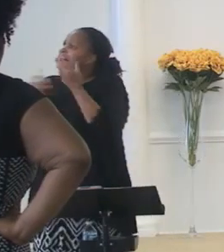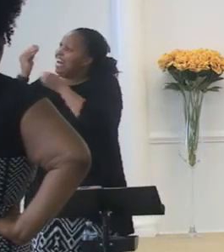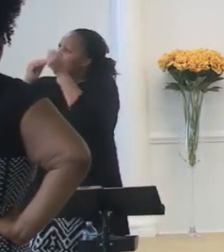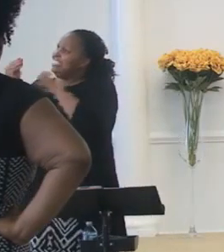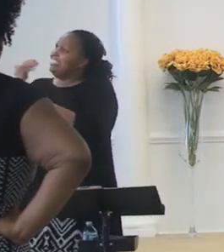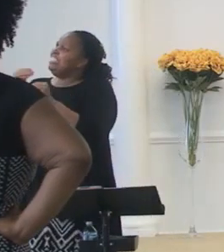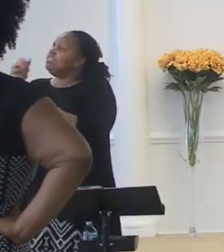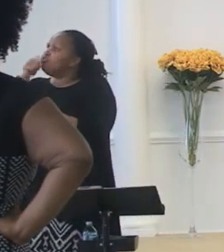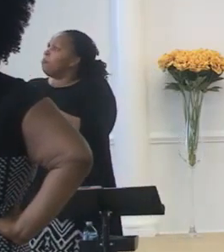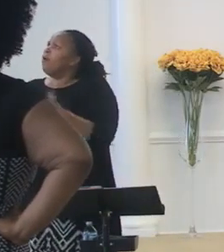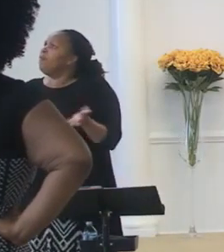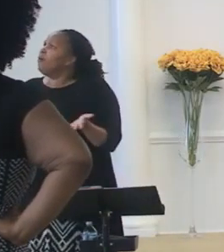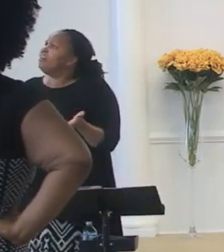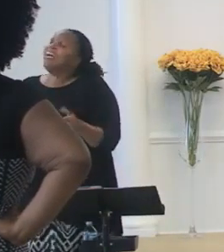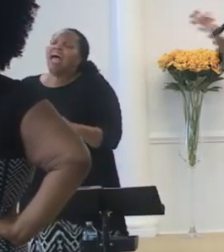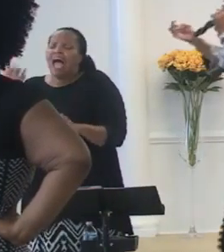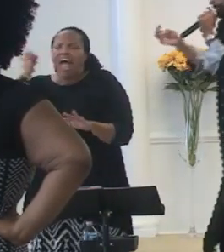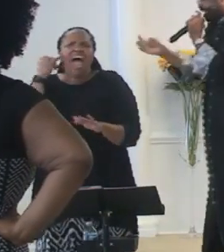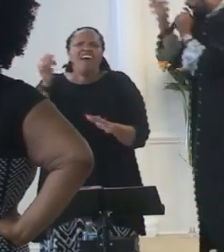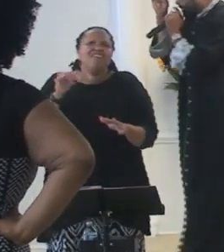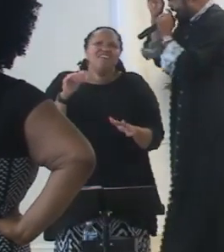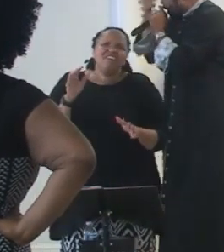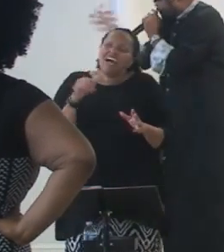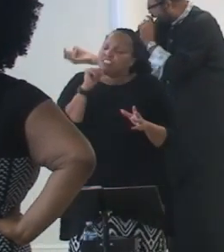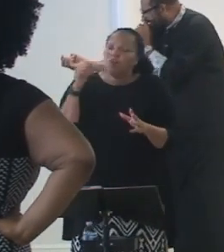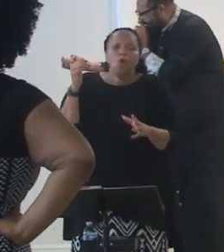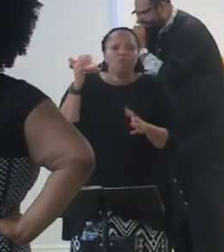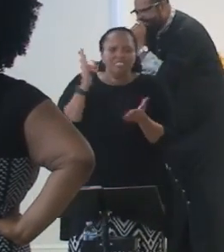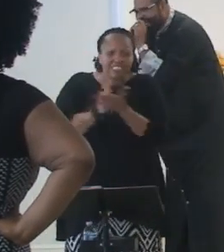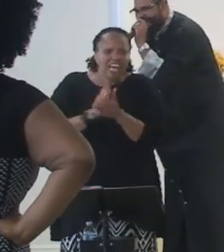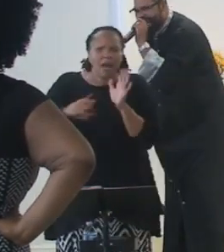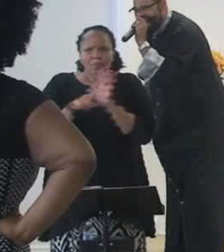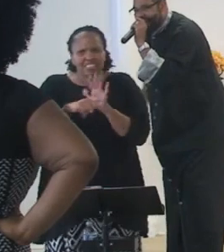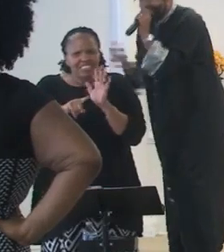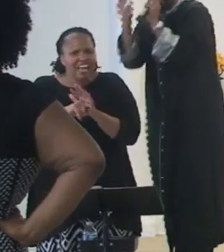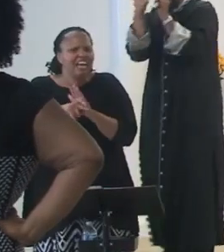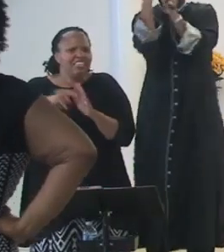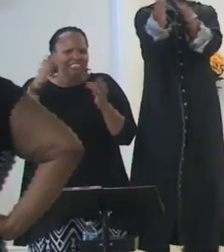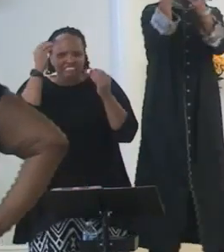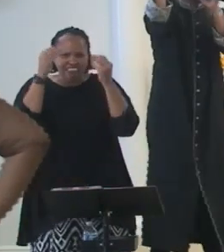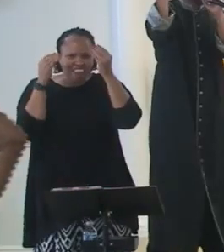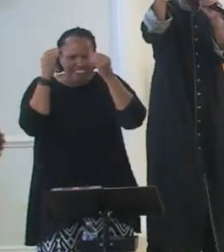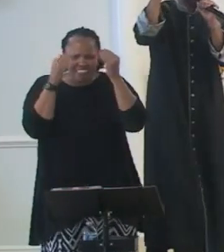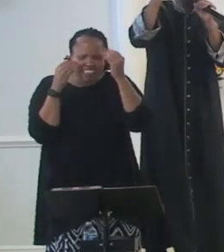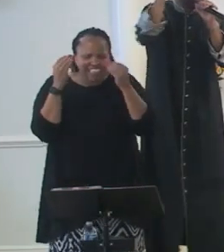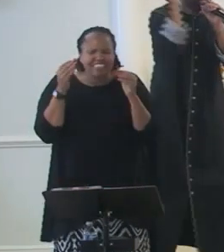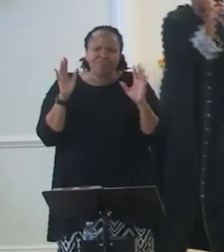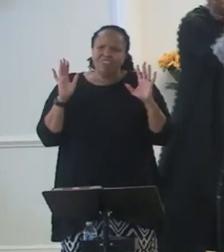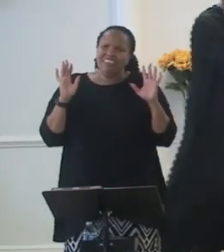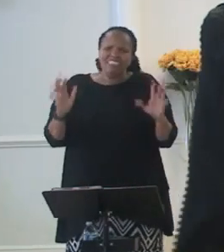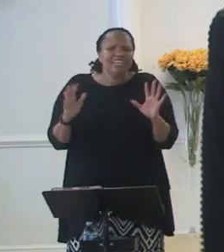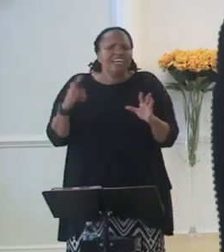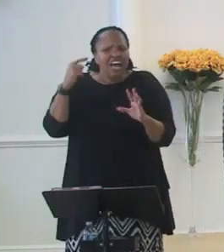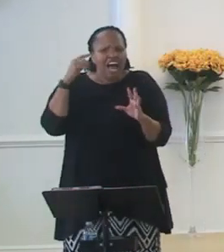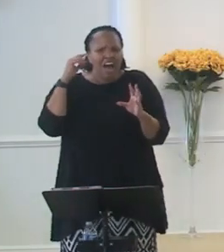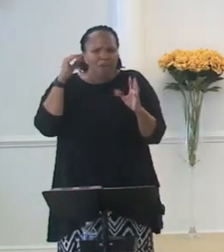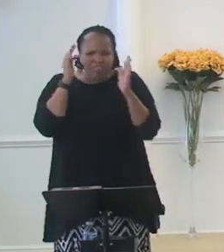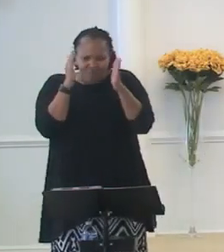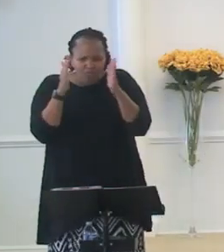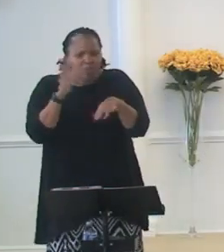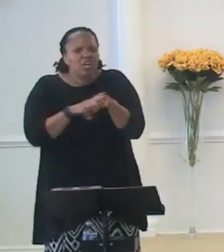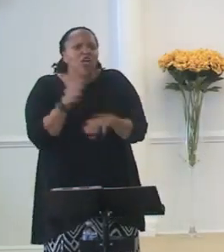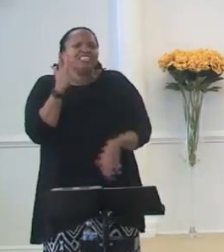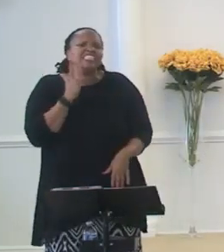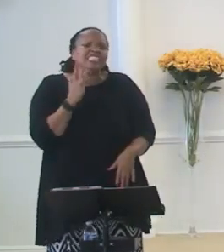day? If I don't arrest this correctly, then this ideology of scarcity or